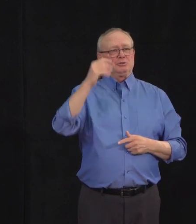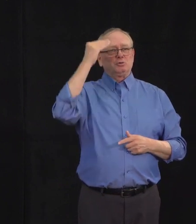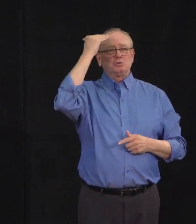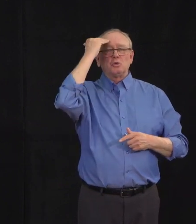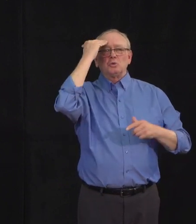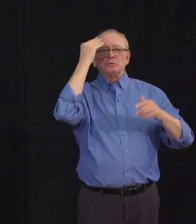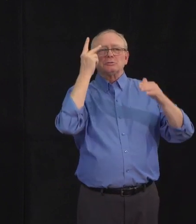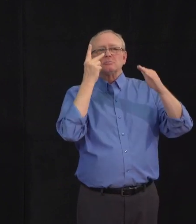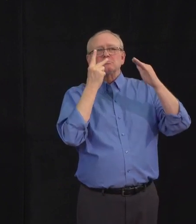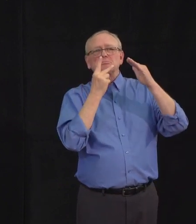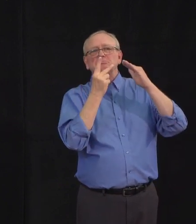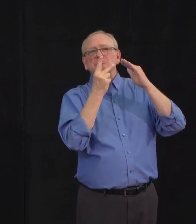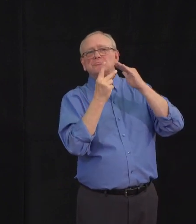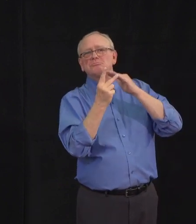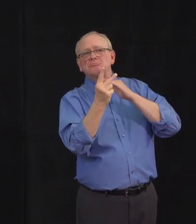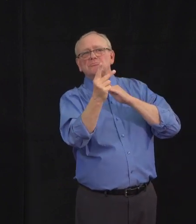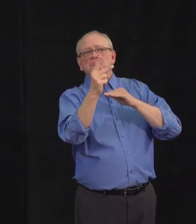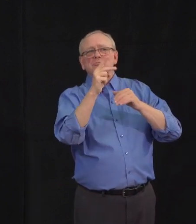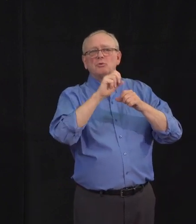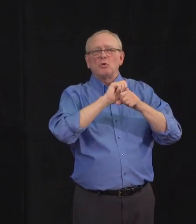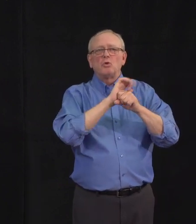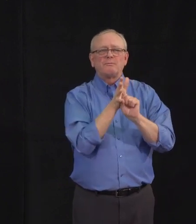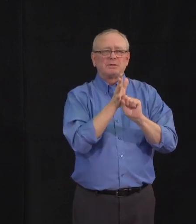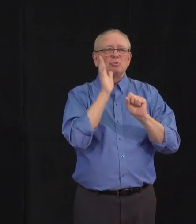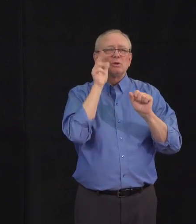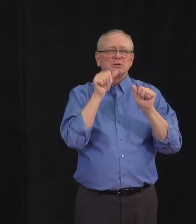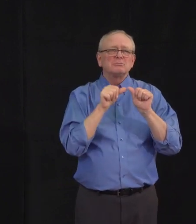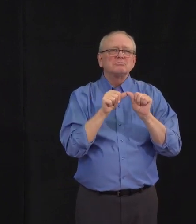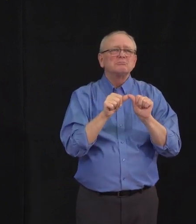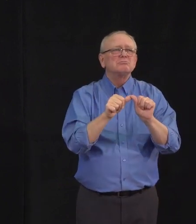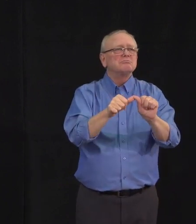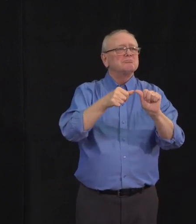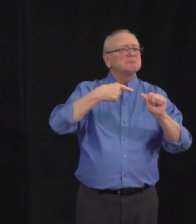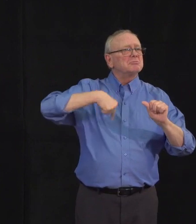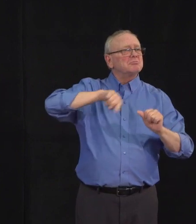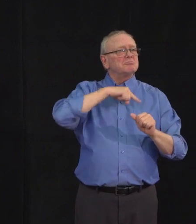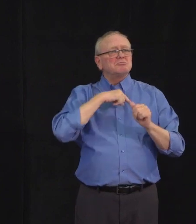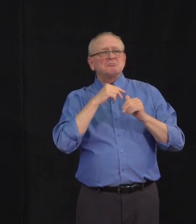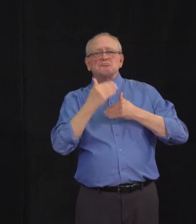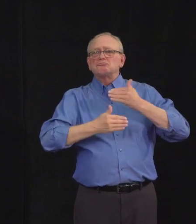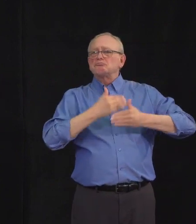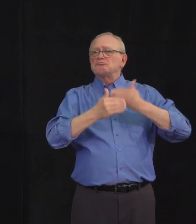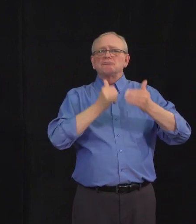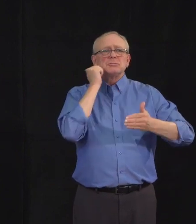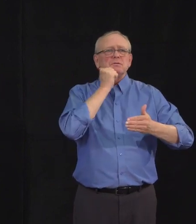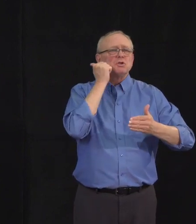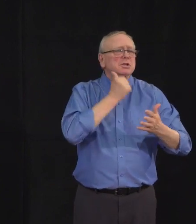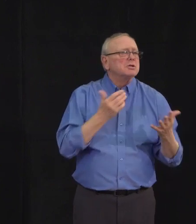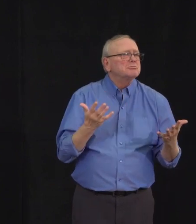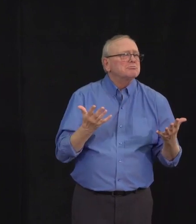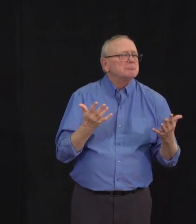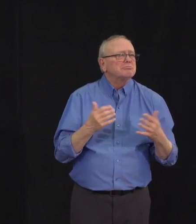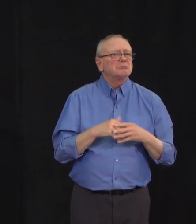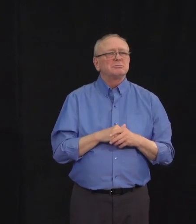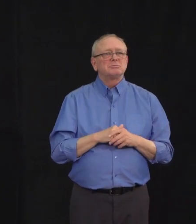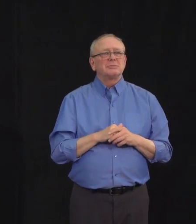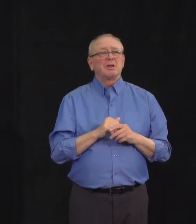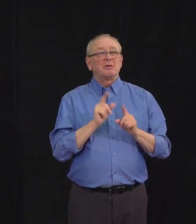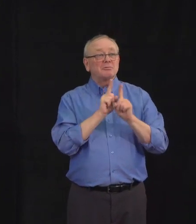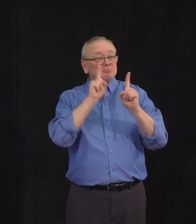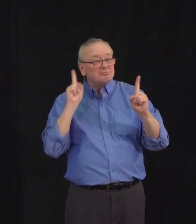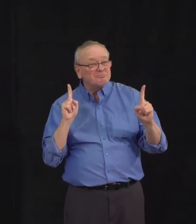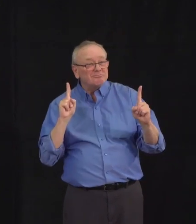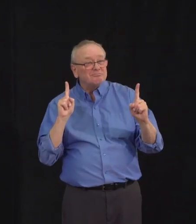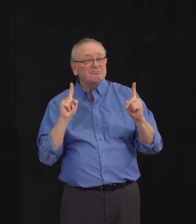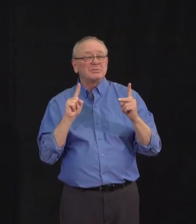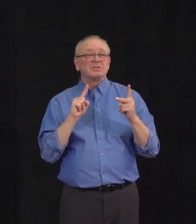future. And so some measures such as remaining 2 meters distant from others and making sure that if we're sick,